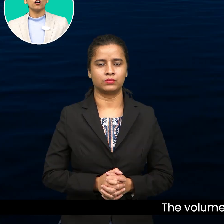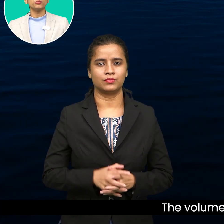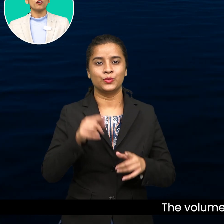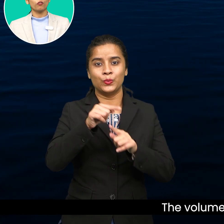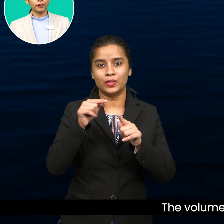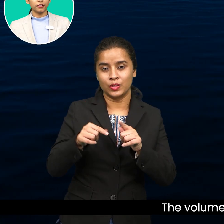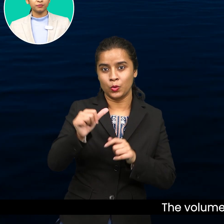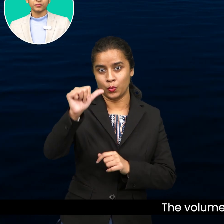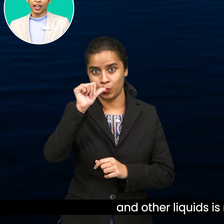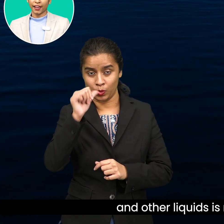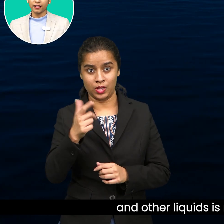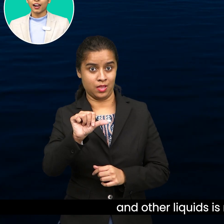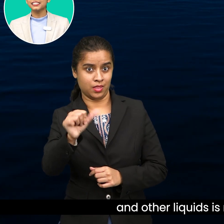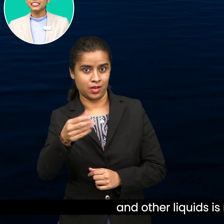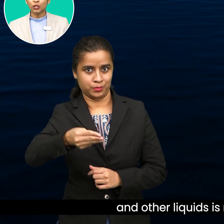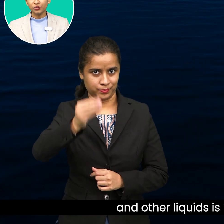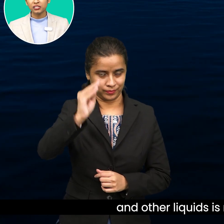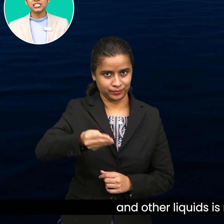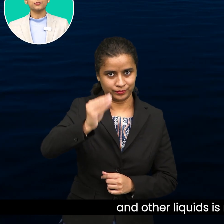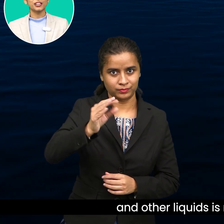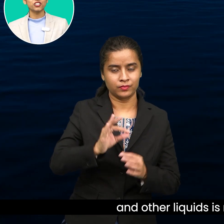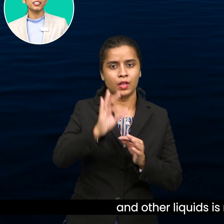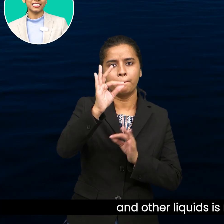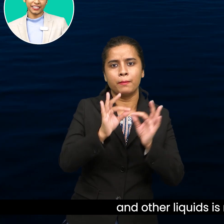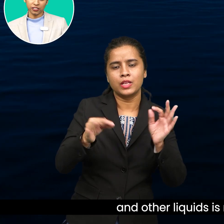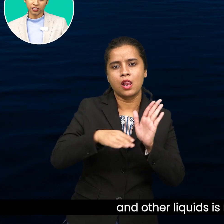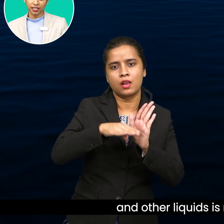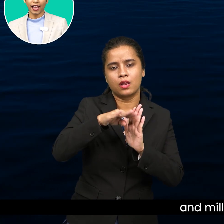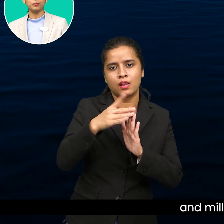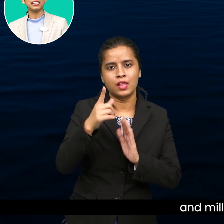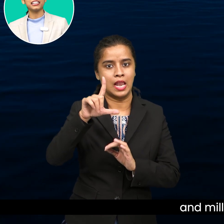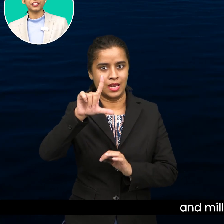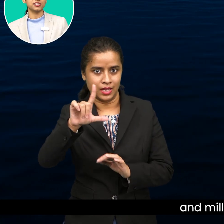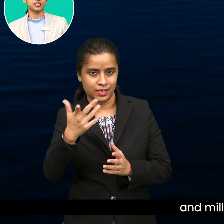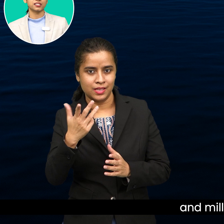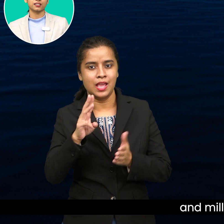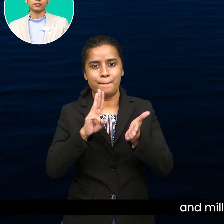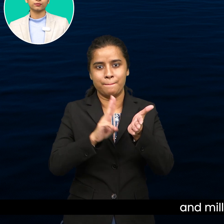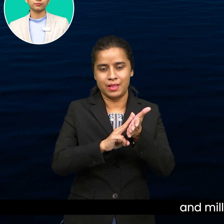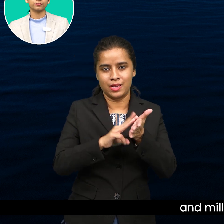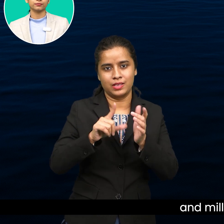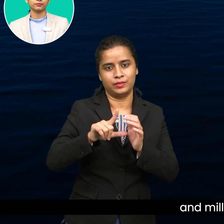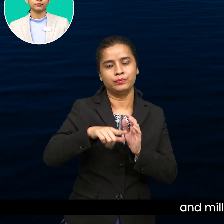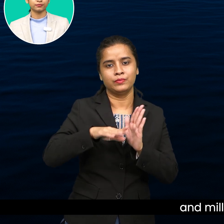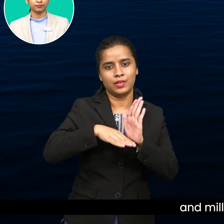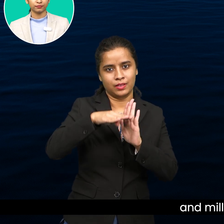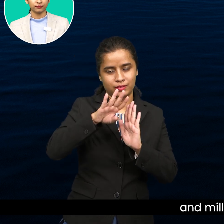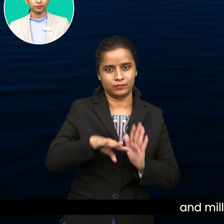The volume of water and other liquids is measured in liters and milliliters.